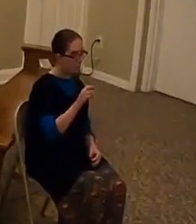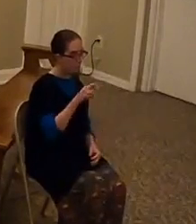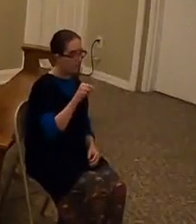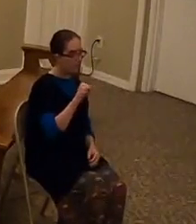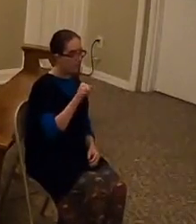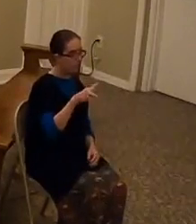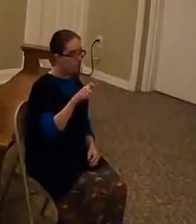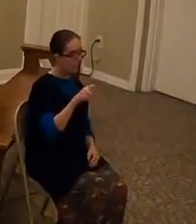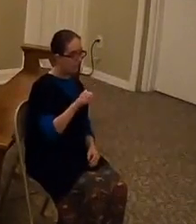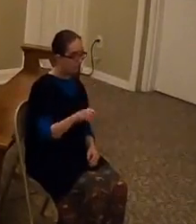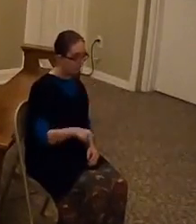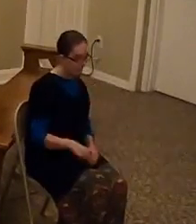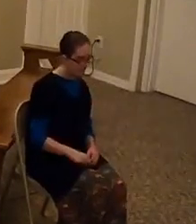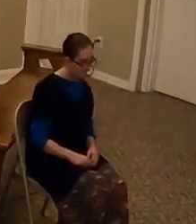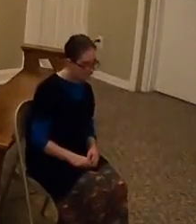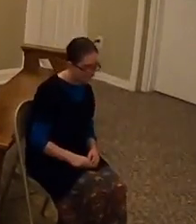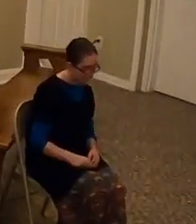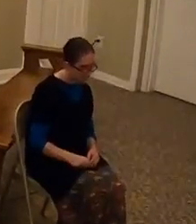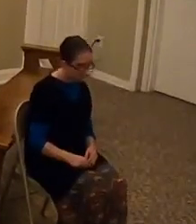So, amen.